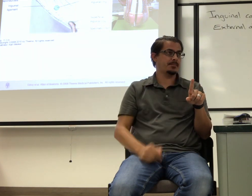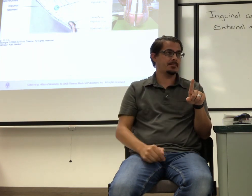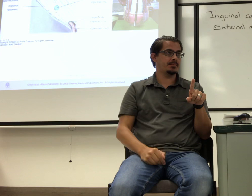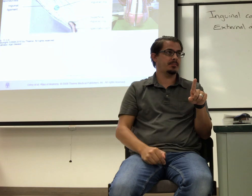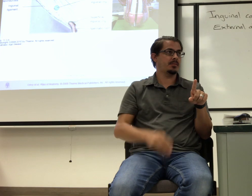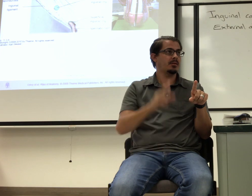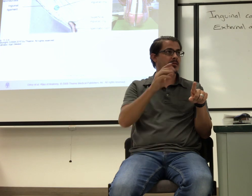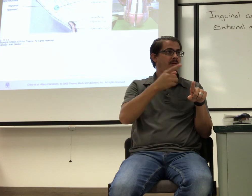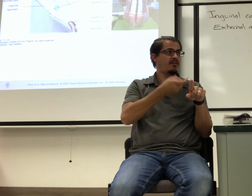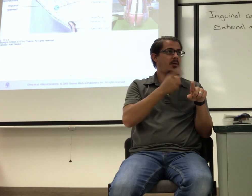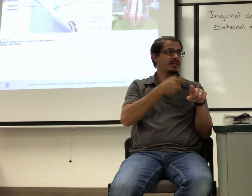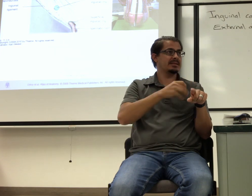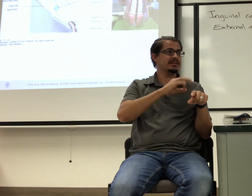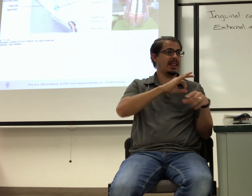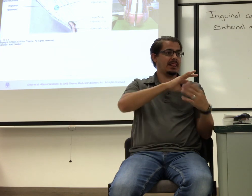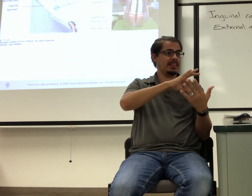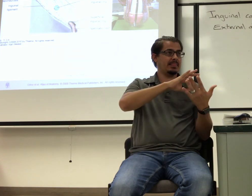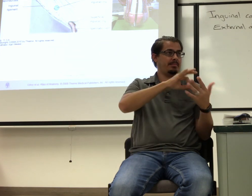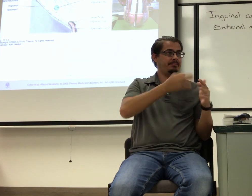from this layer.